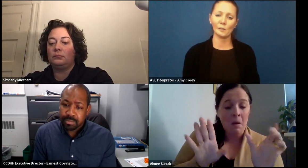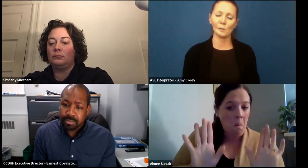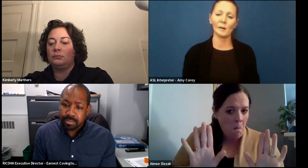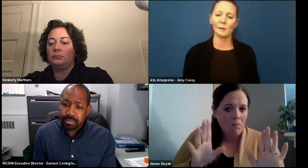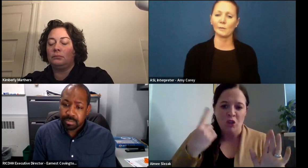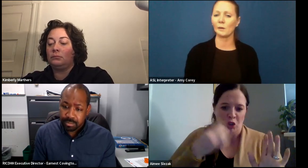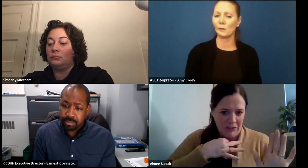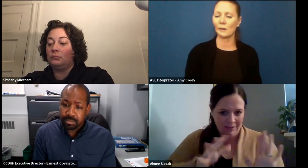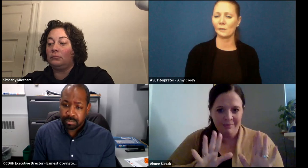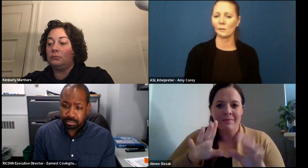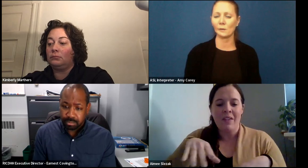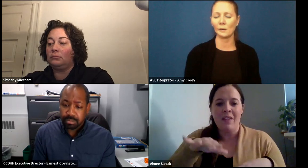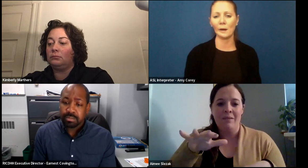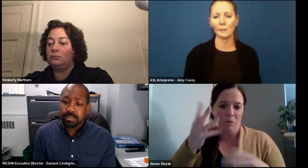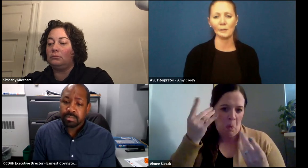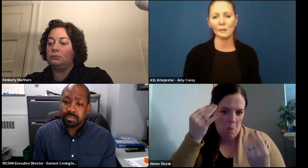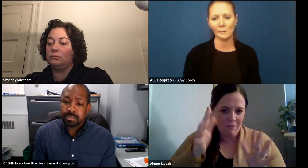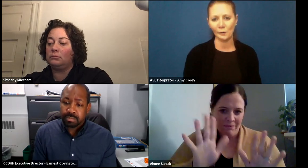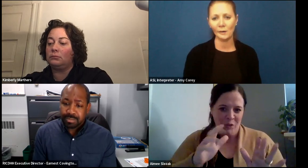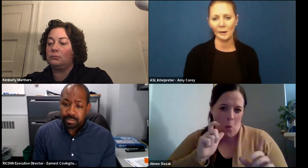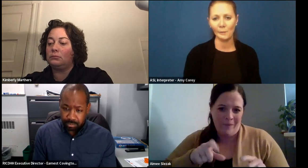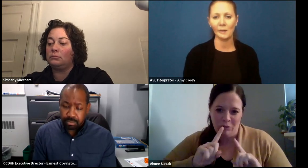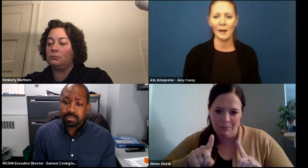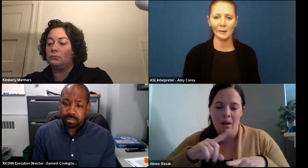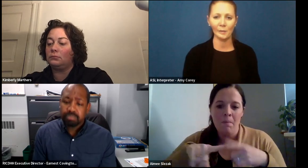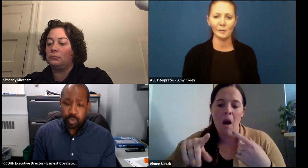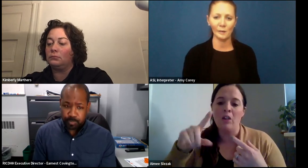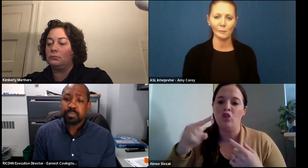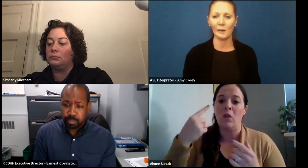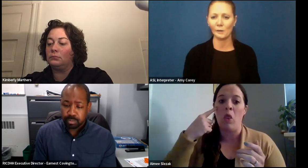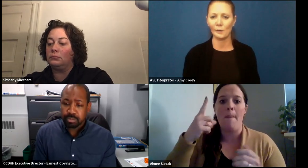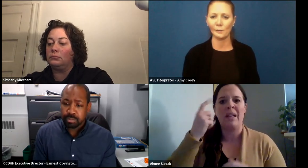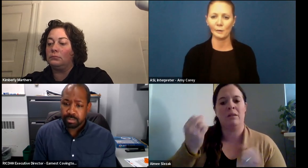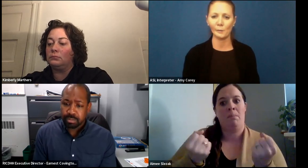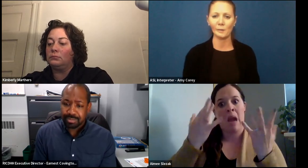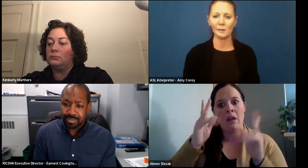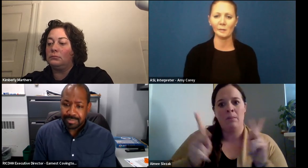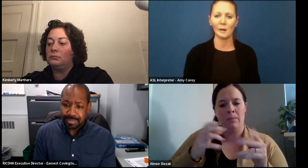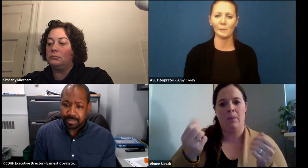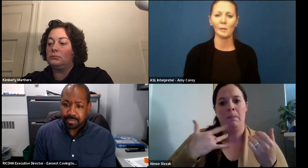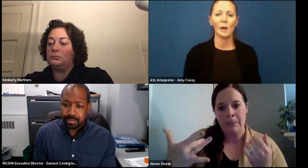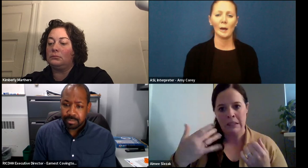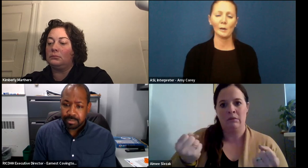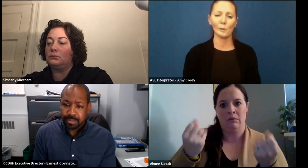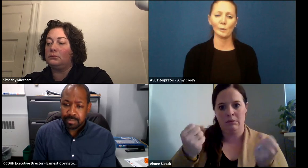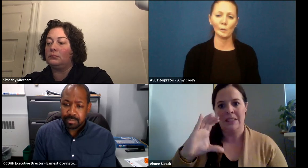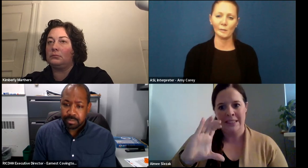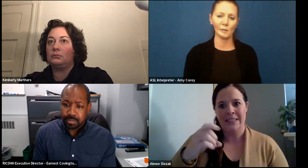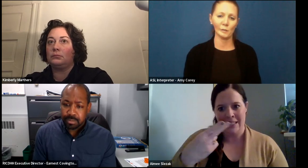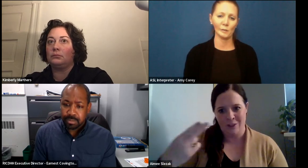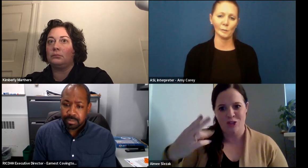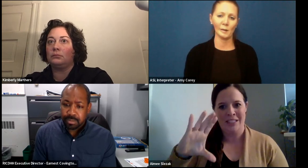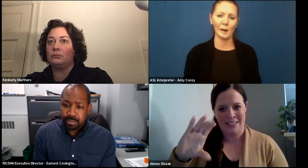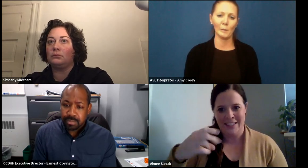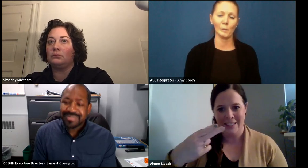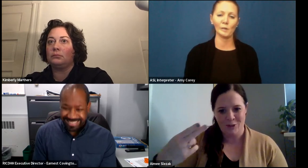wanting to kind of adjust their name and add in the deaf, blind, and hard of hearing piece. I know you don't have to